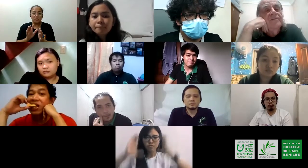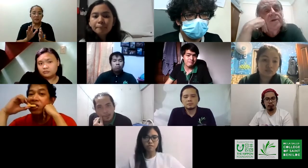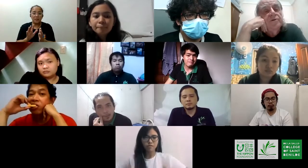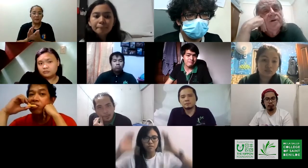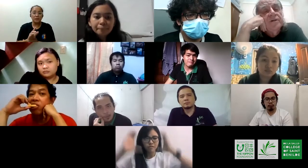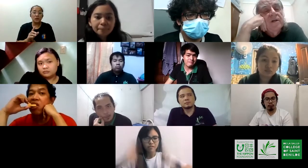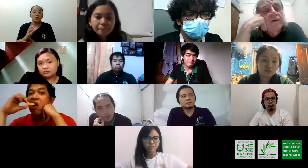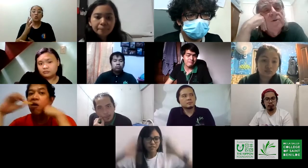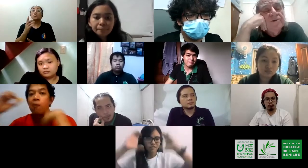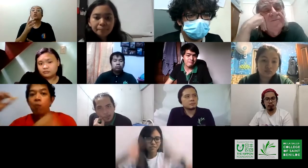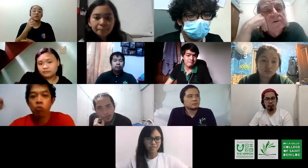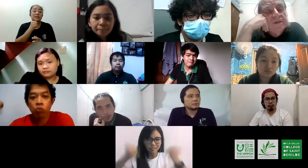Okay, here's what